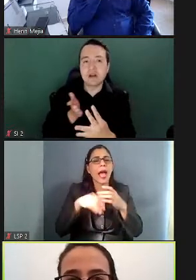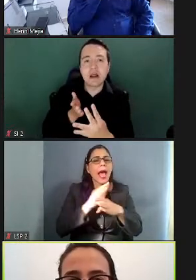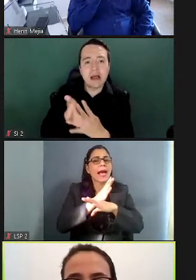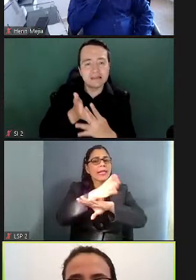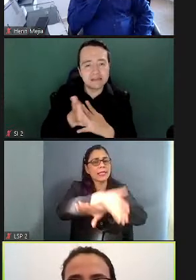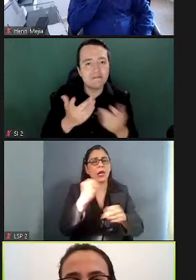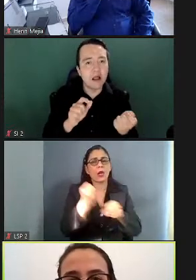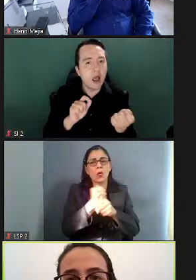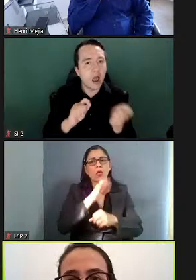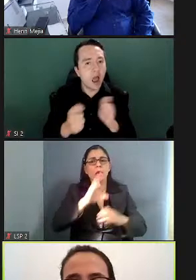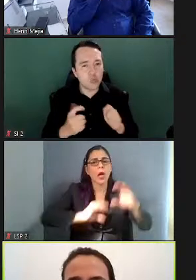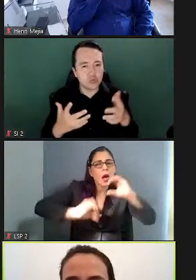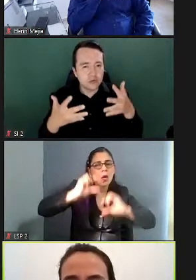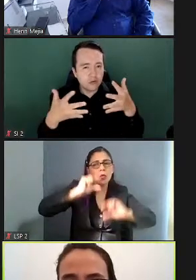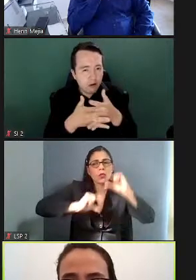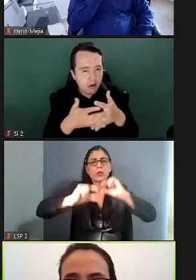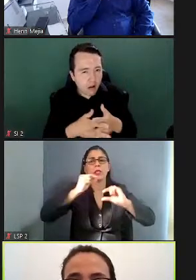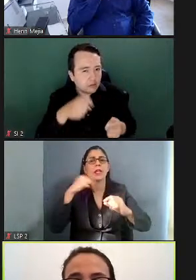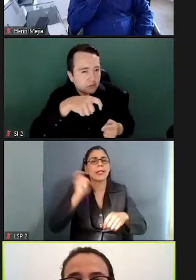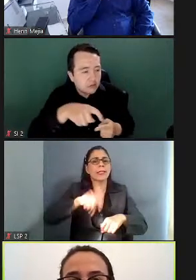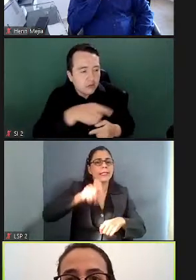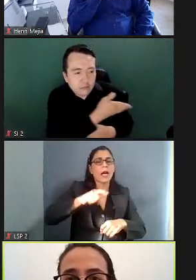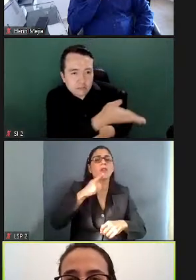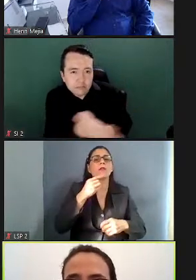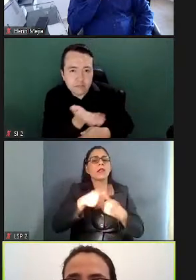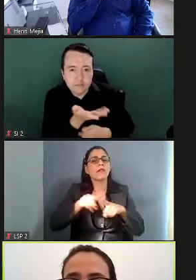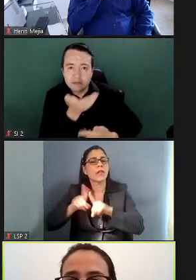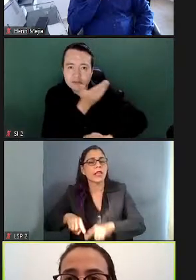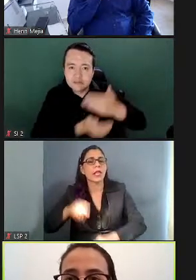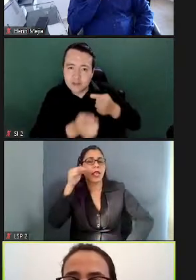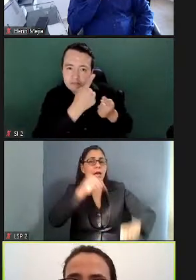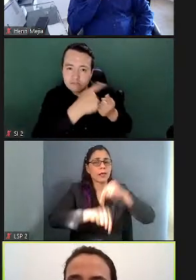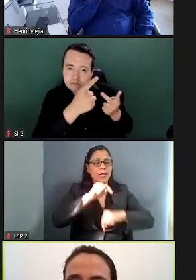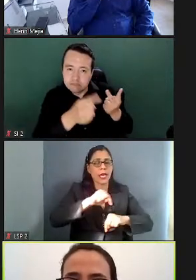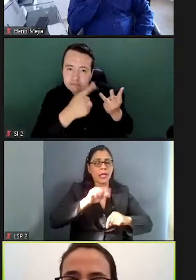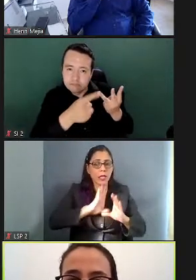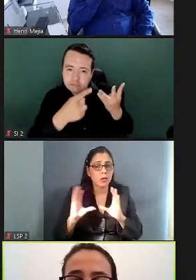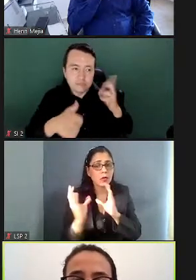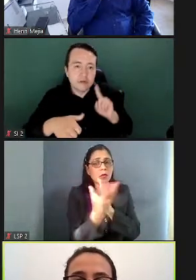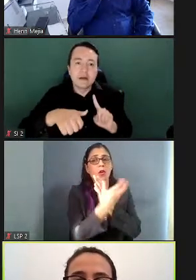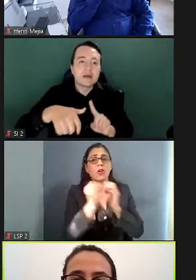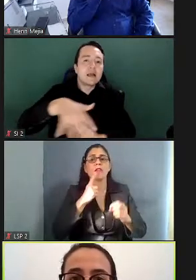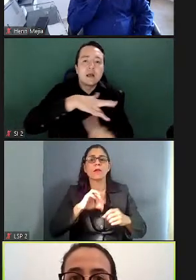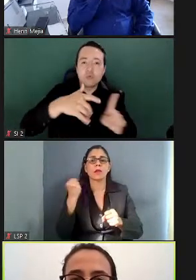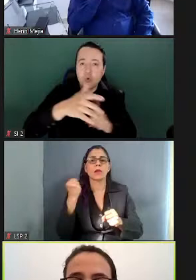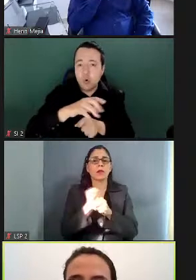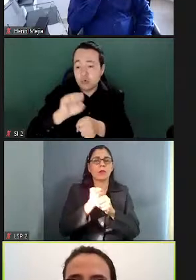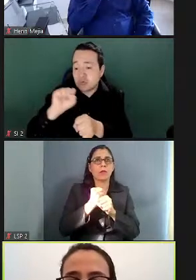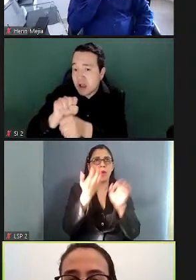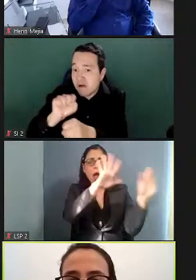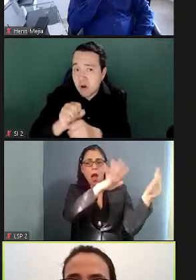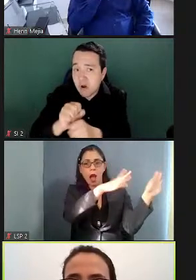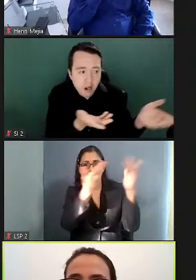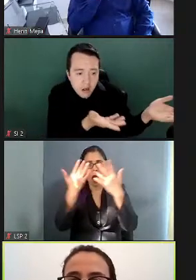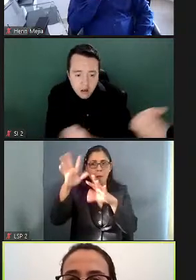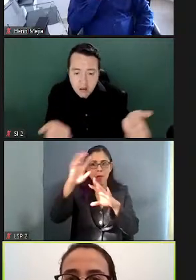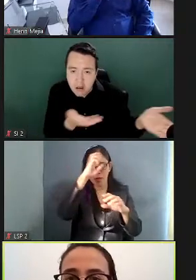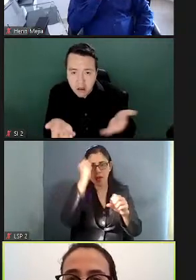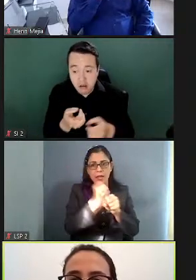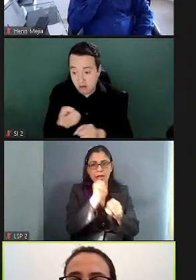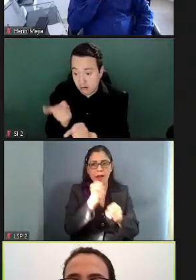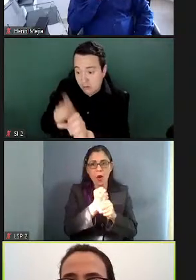adjustments for the different disabilities the environments work environments